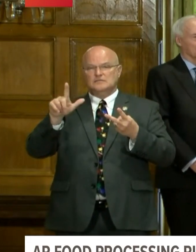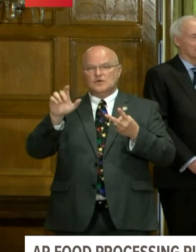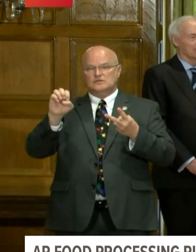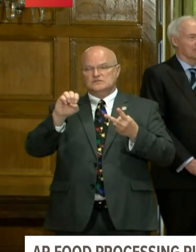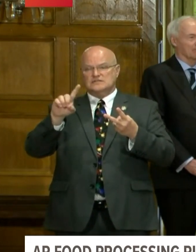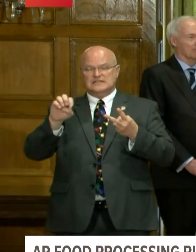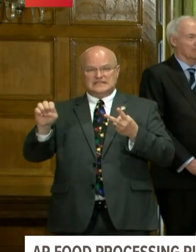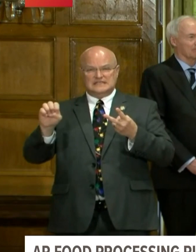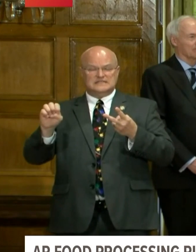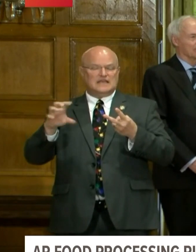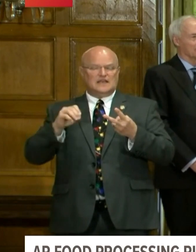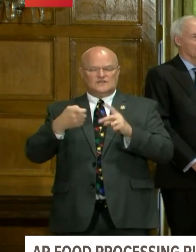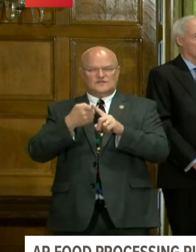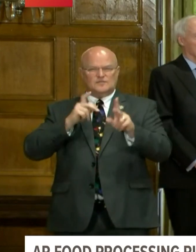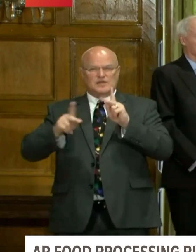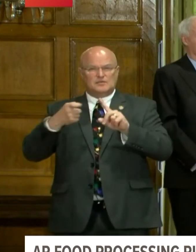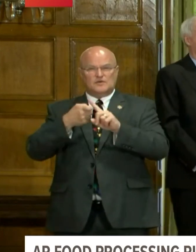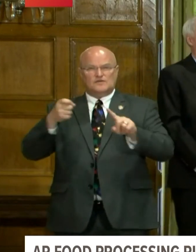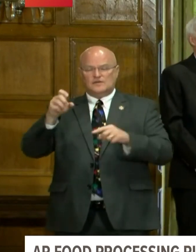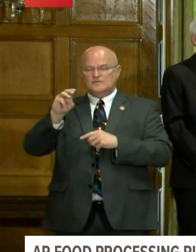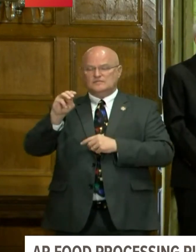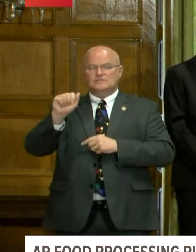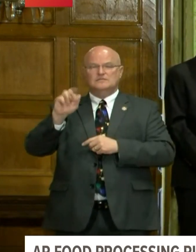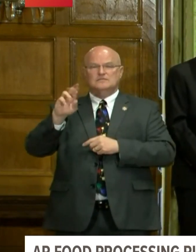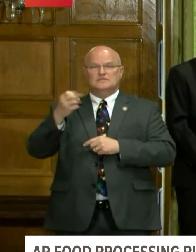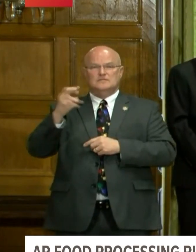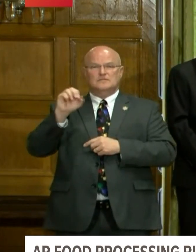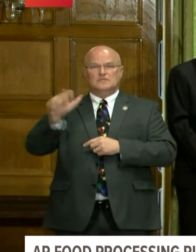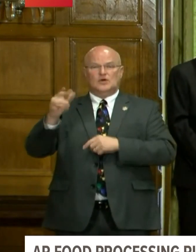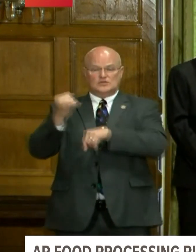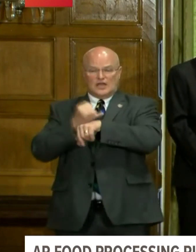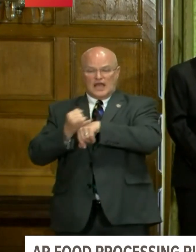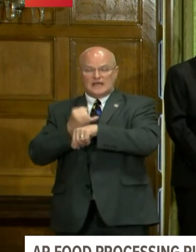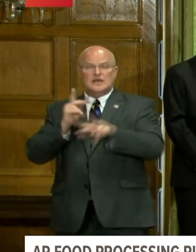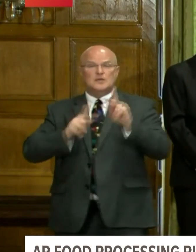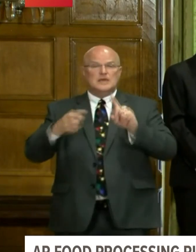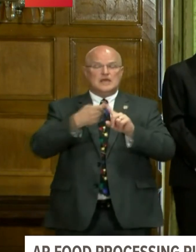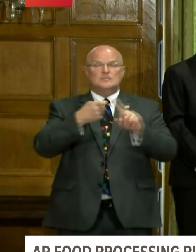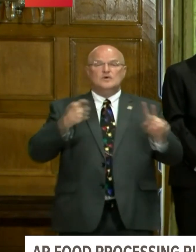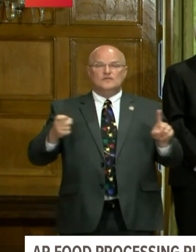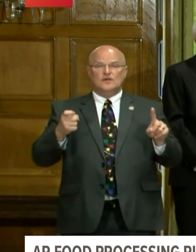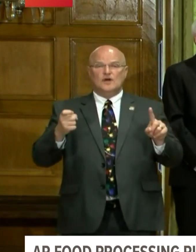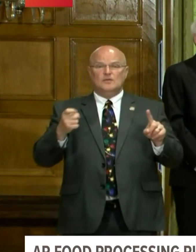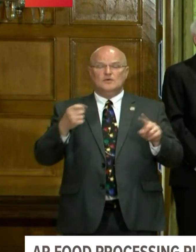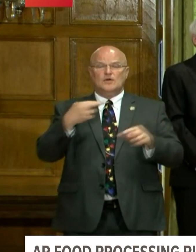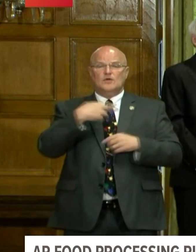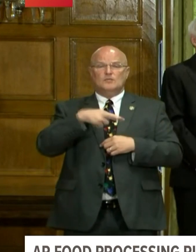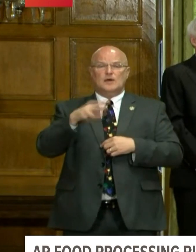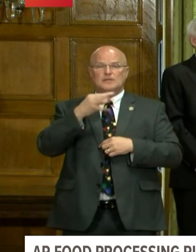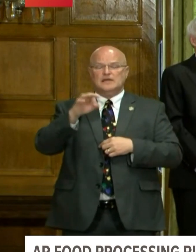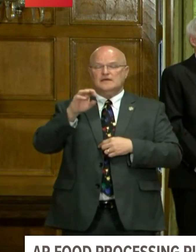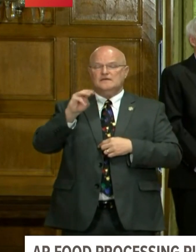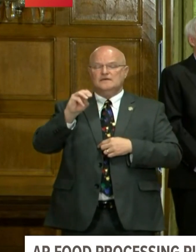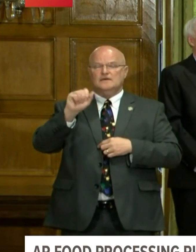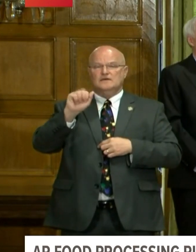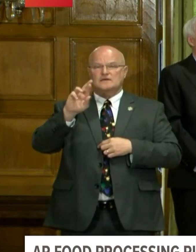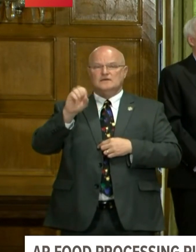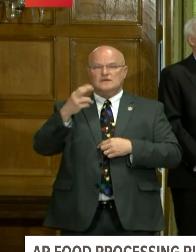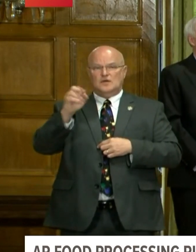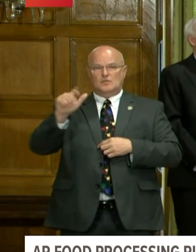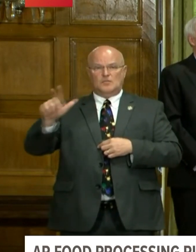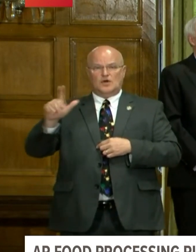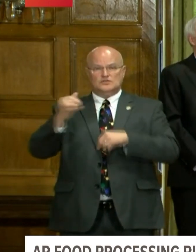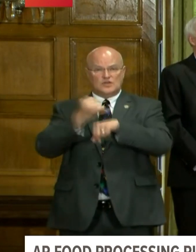of the Republic of the Marshall Islands. We know that many of our immigrants from the Republic of the Marshall Islands are involved